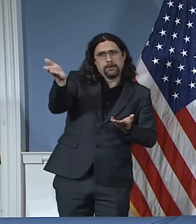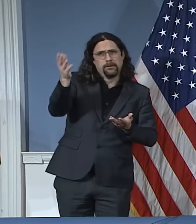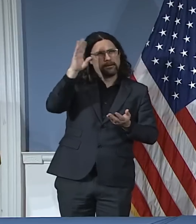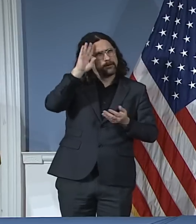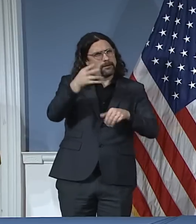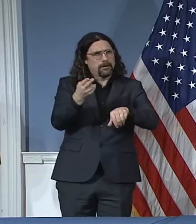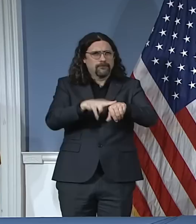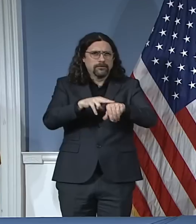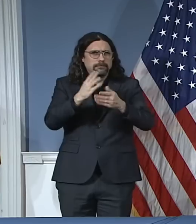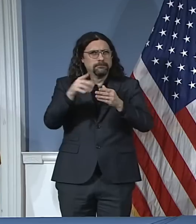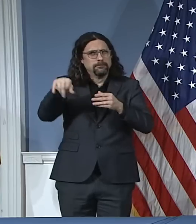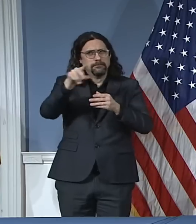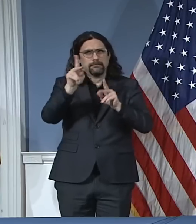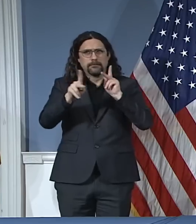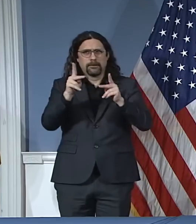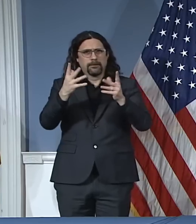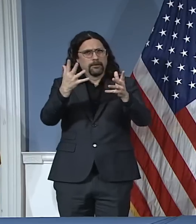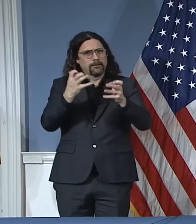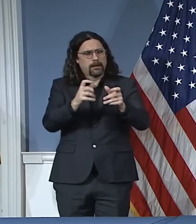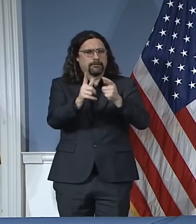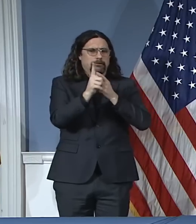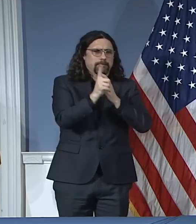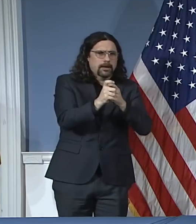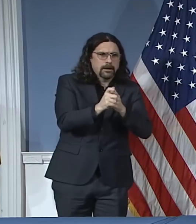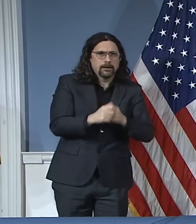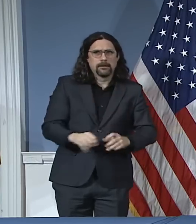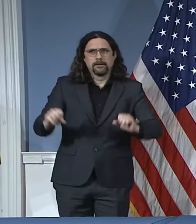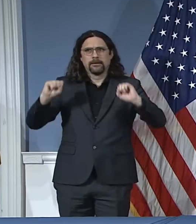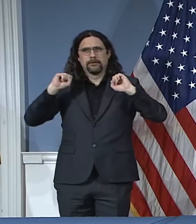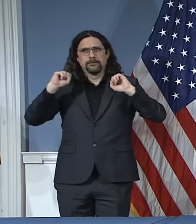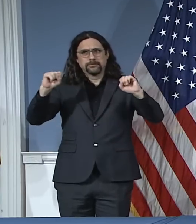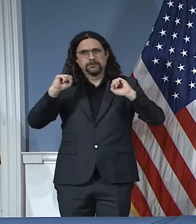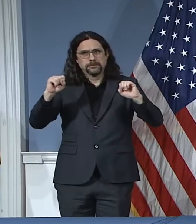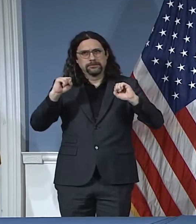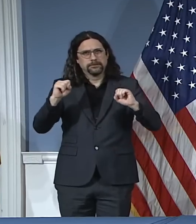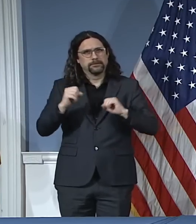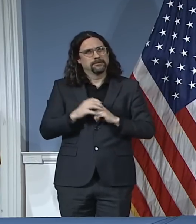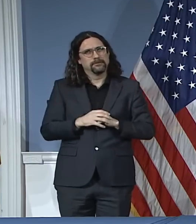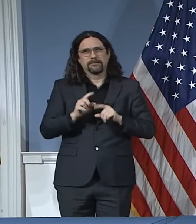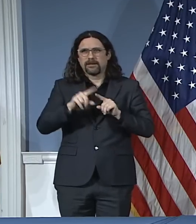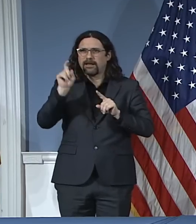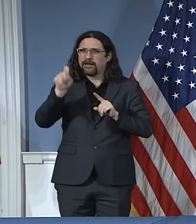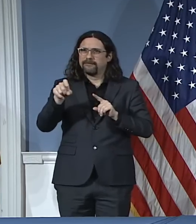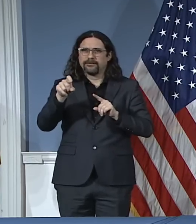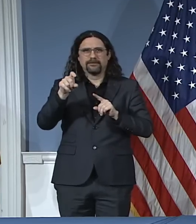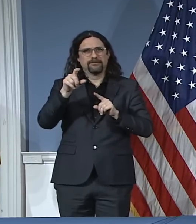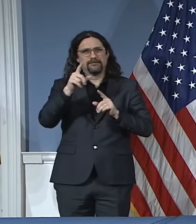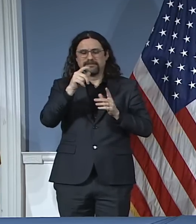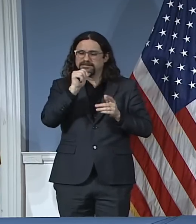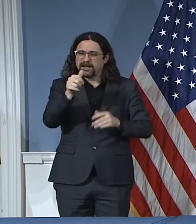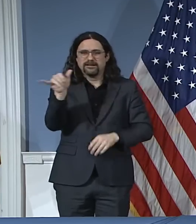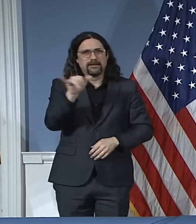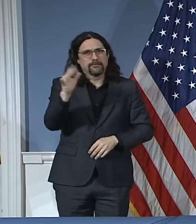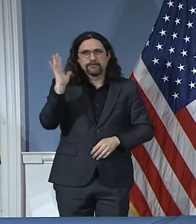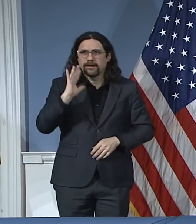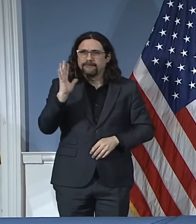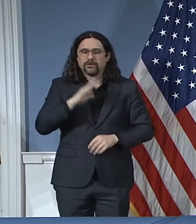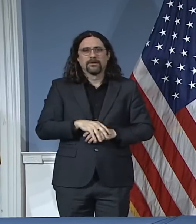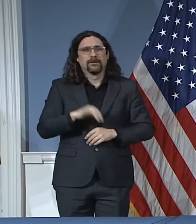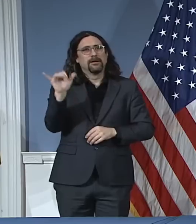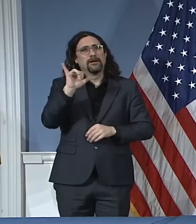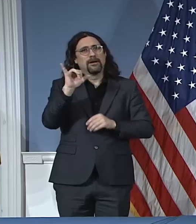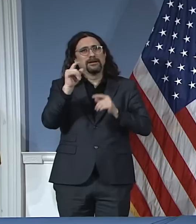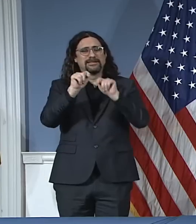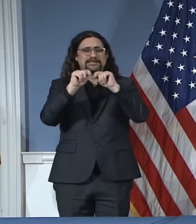You can't do it the way you used to. You can't play team sports at this point. It's going to be, unfortunately, quite a while before